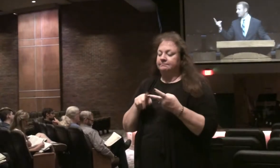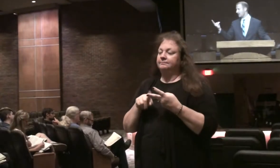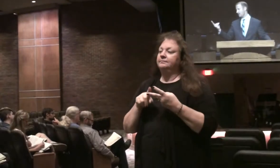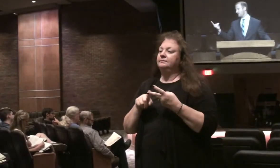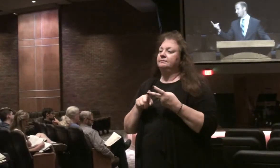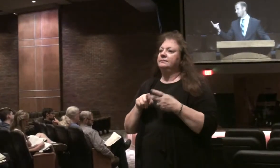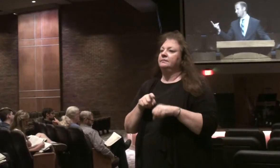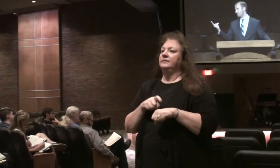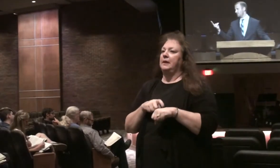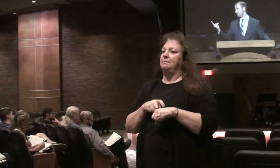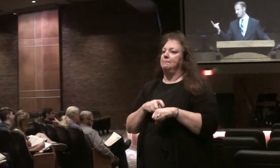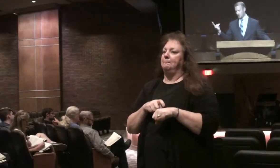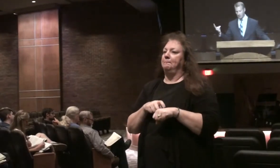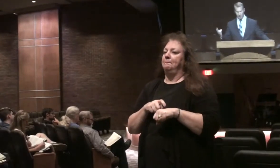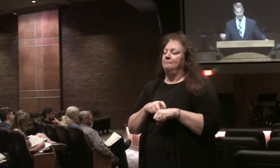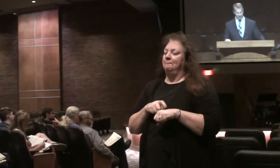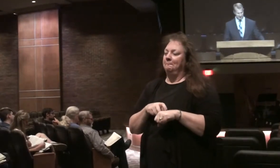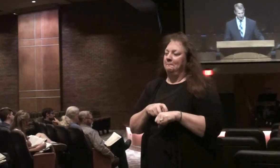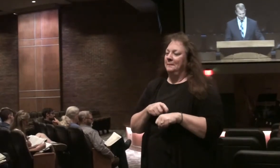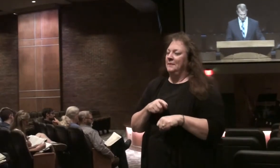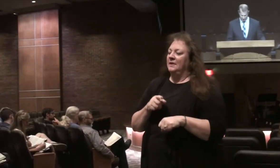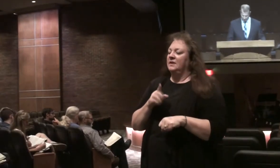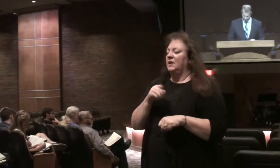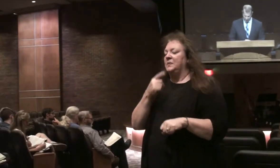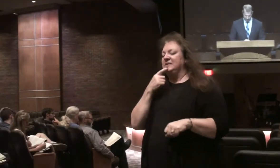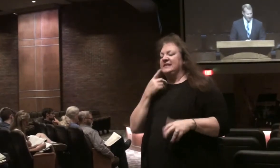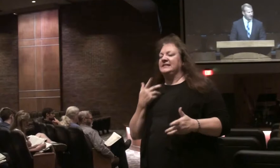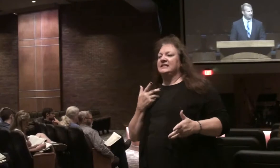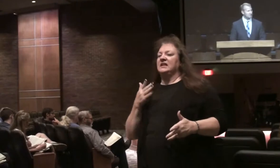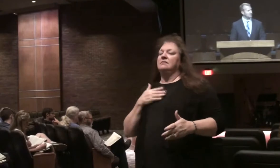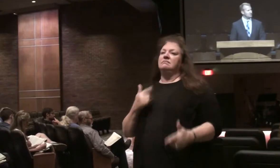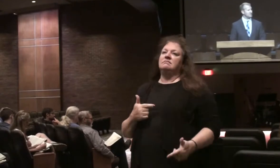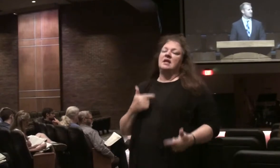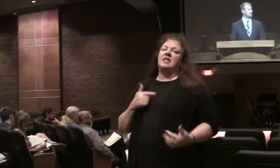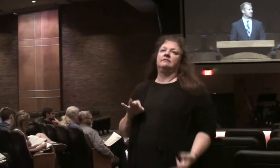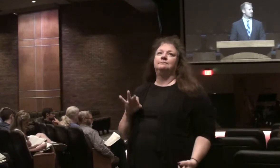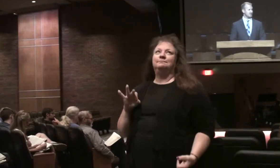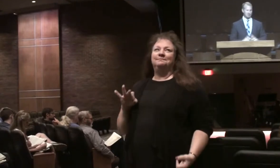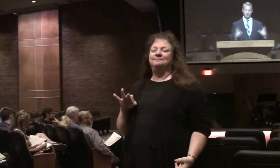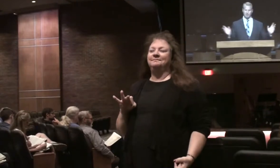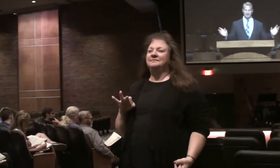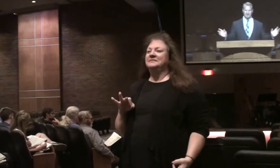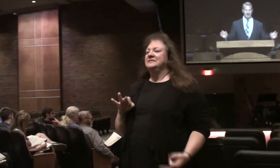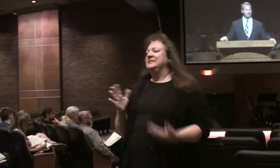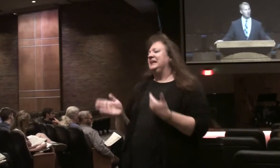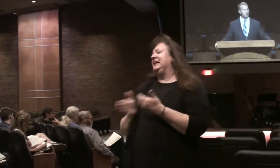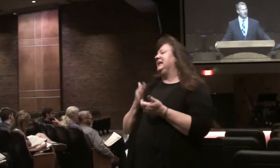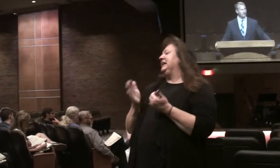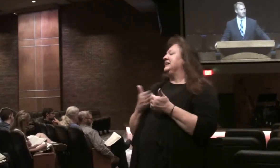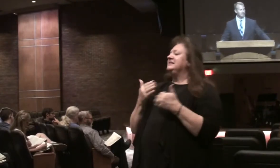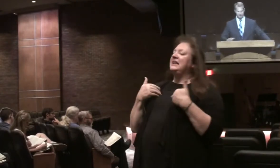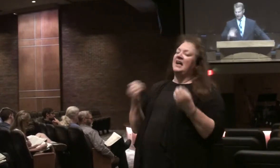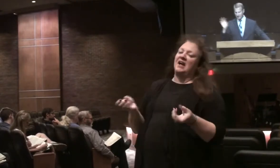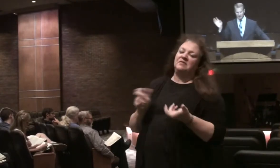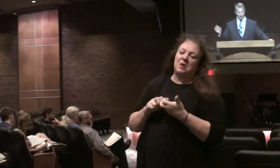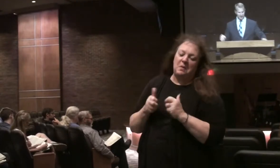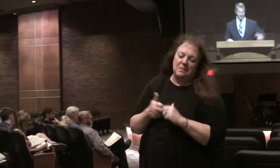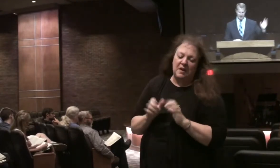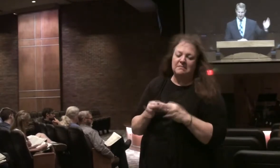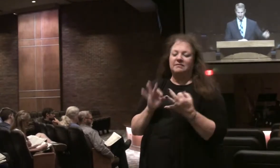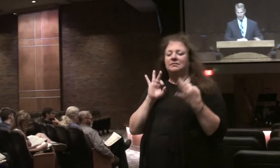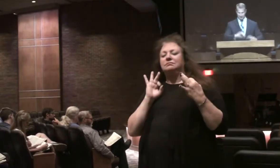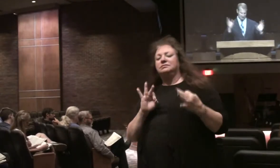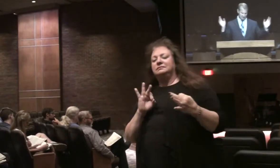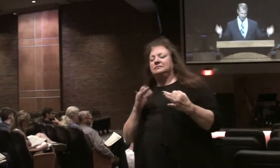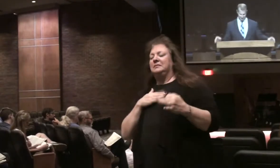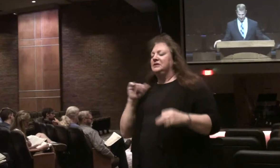need some time. You know, no one ever says, you know, my life is perfect. It's super easy. I have no problems. Family's great.